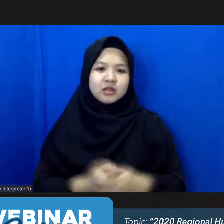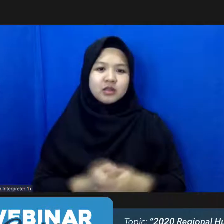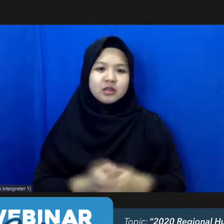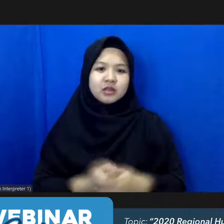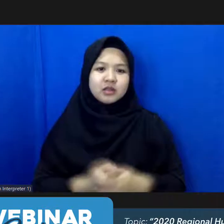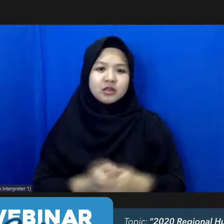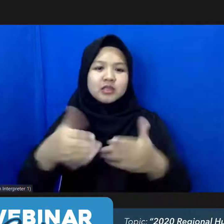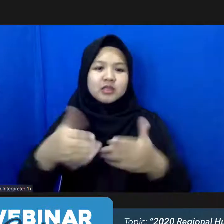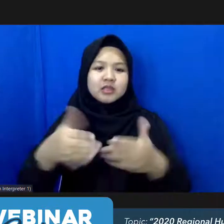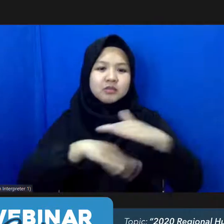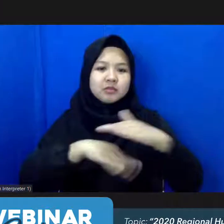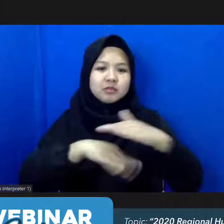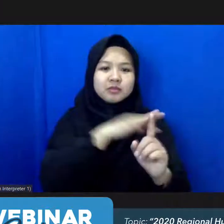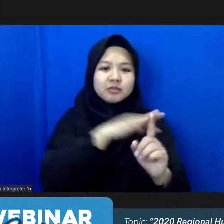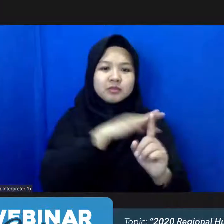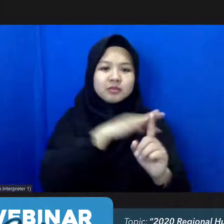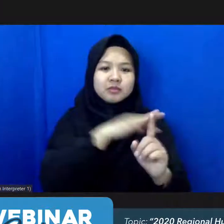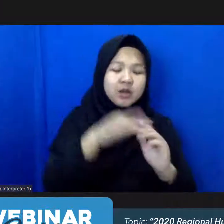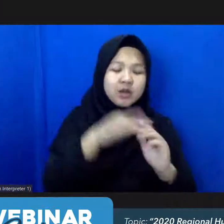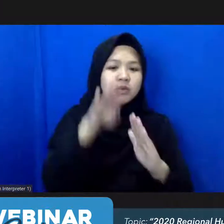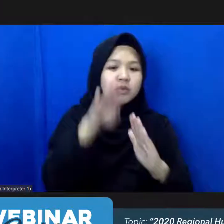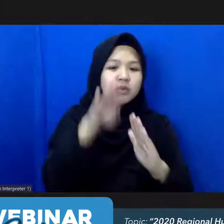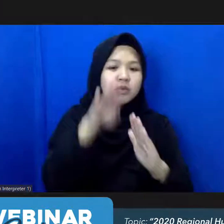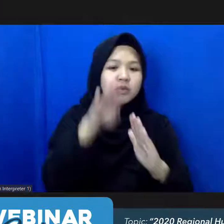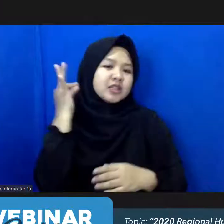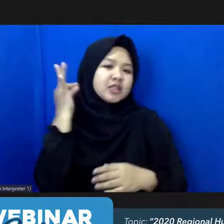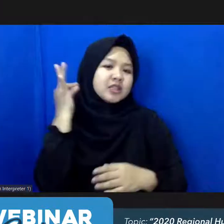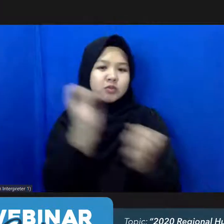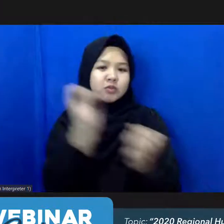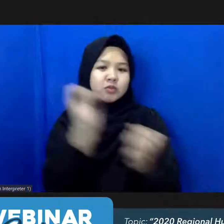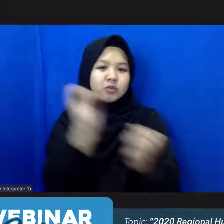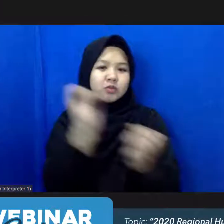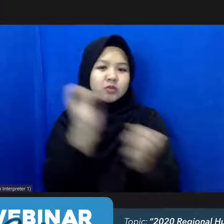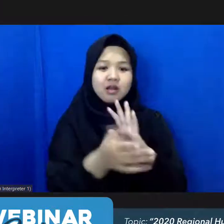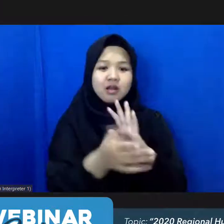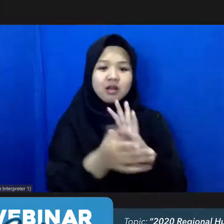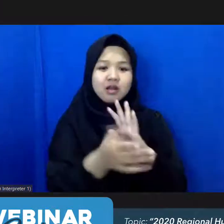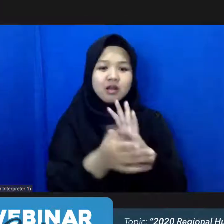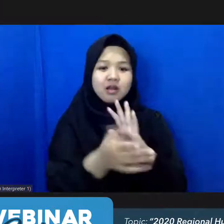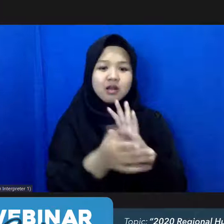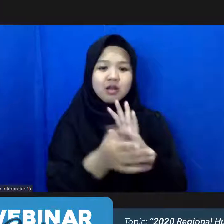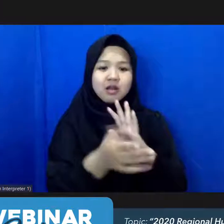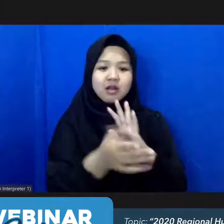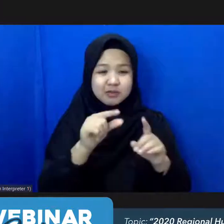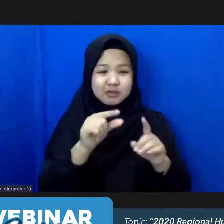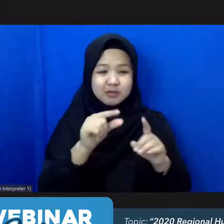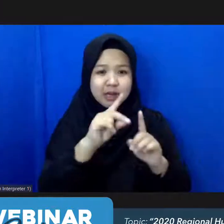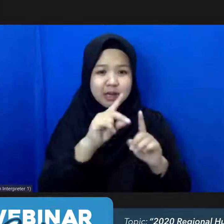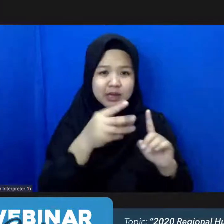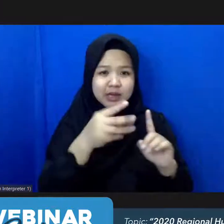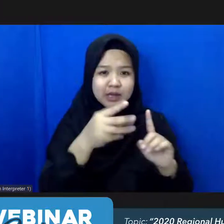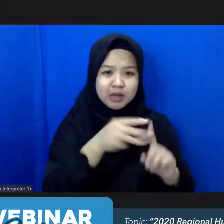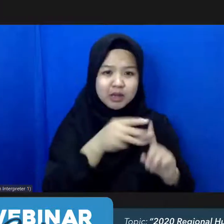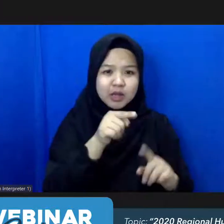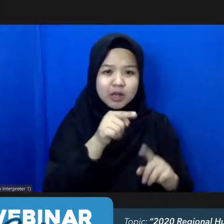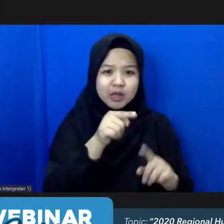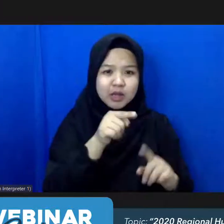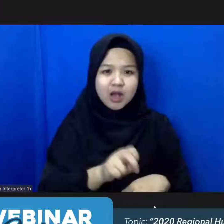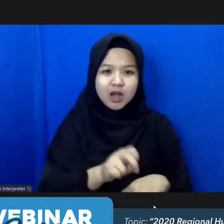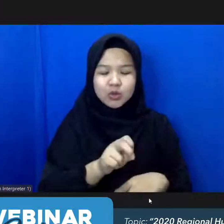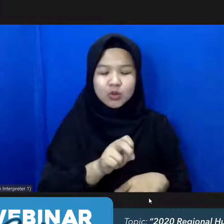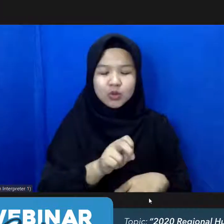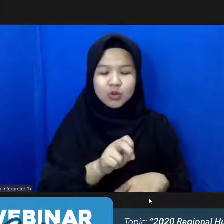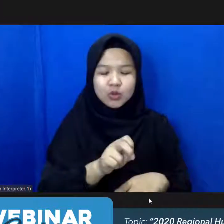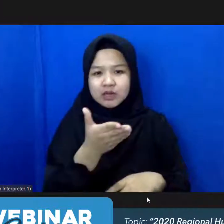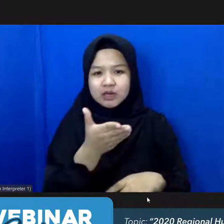community-based disaster risk reduction management. Their role still should they should